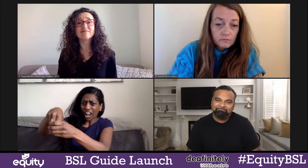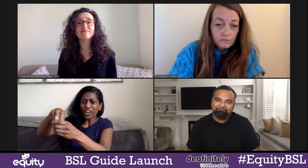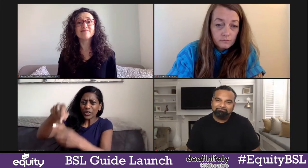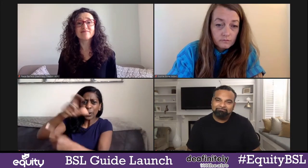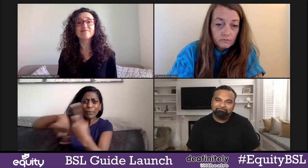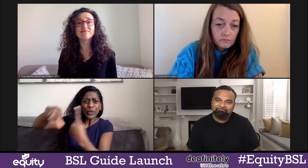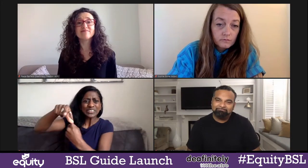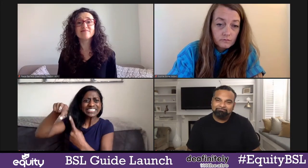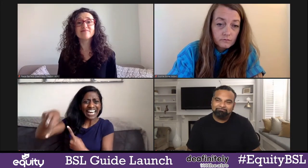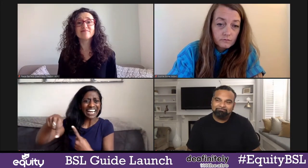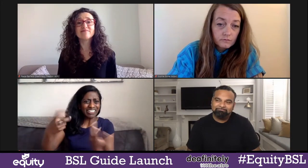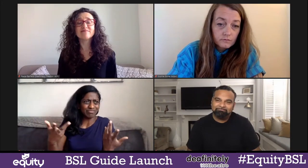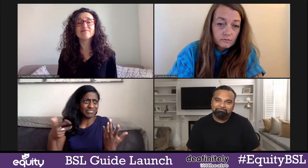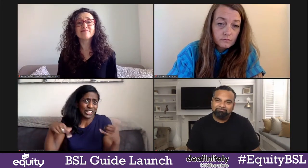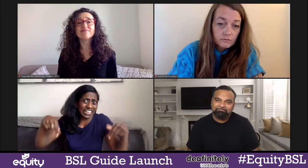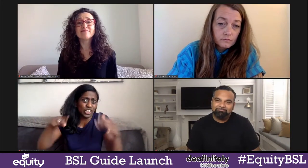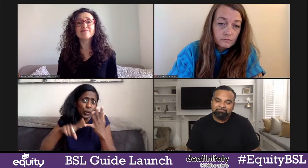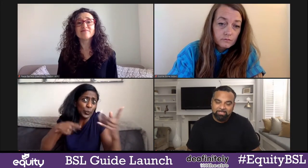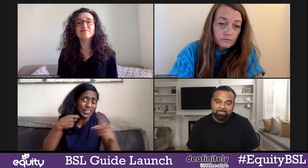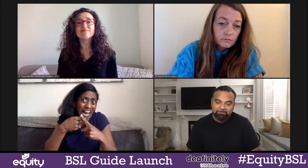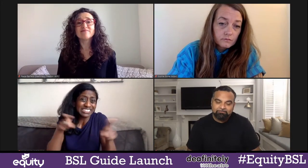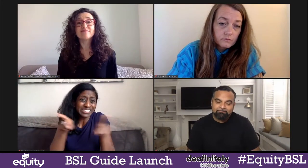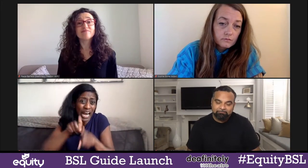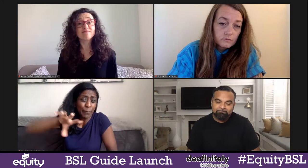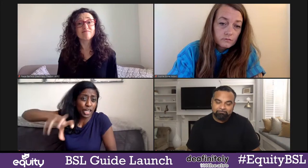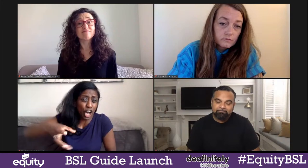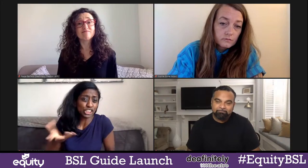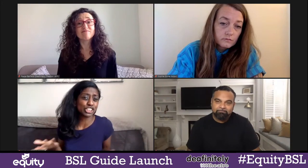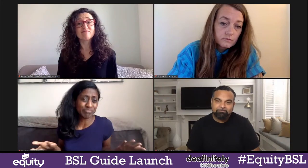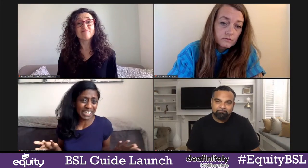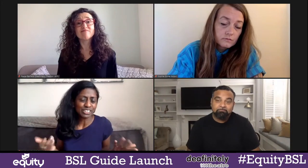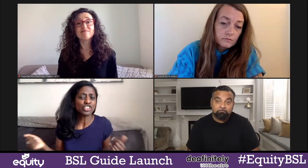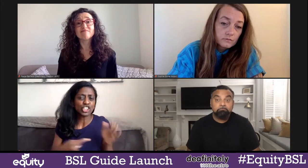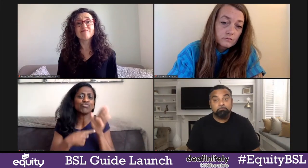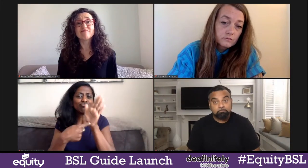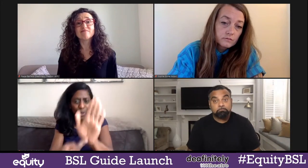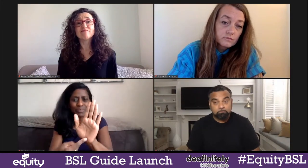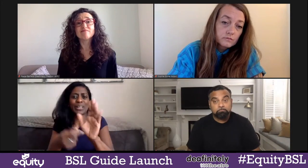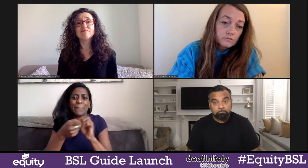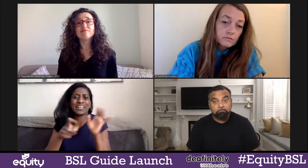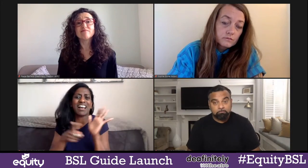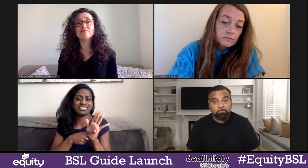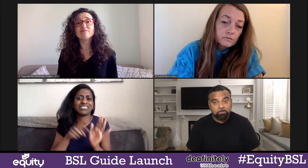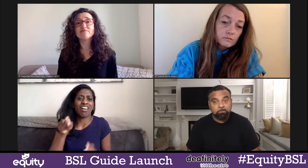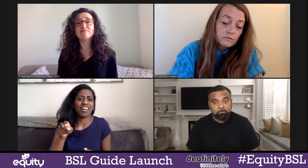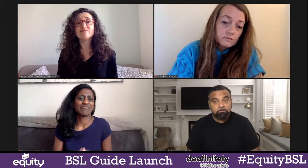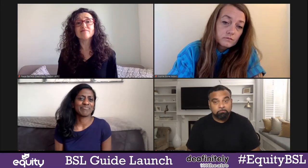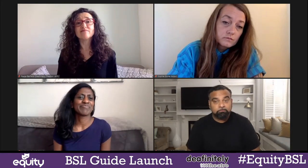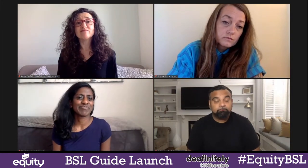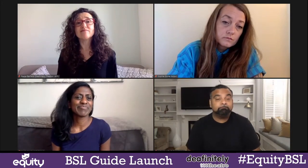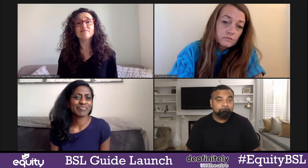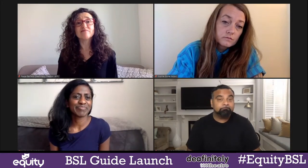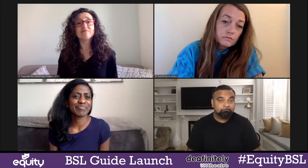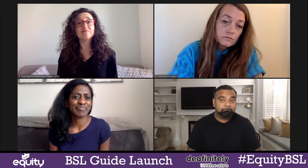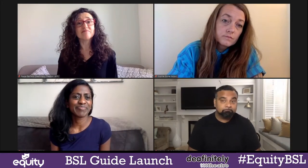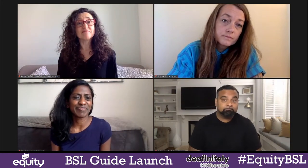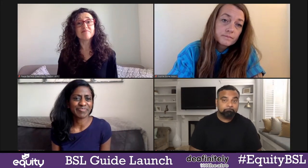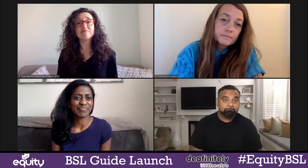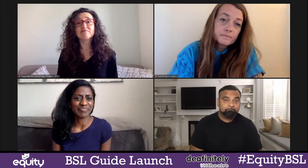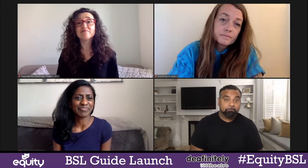just deaf people who speak within the community. It's a wide spectrum of deaf people. It's a country that needs to have its